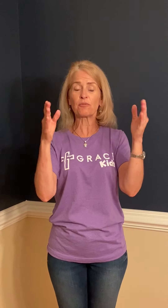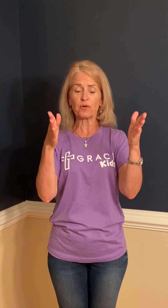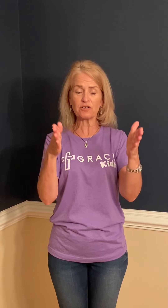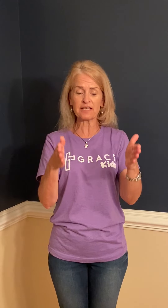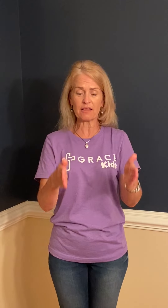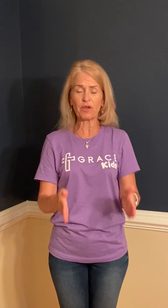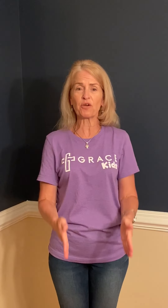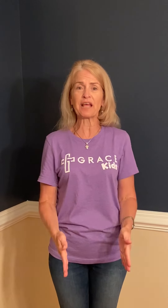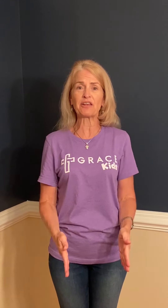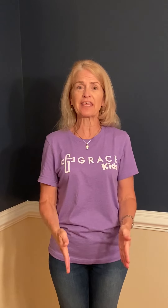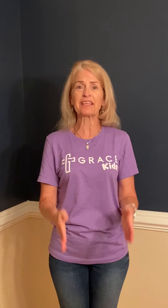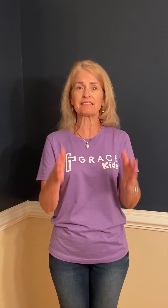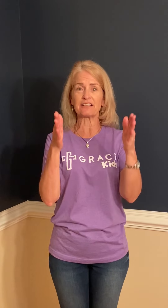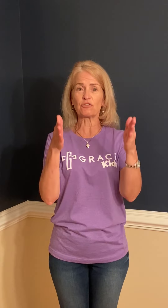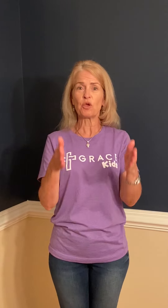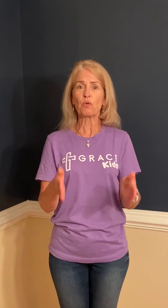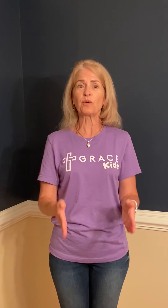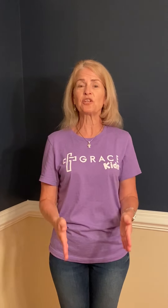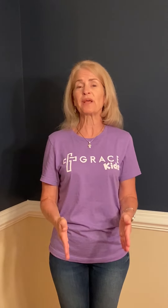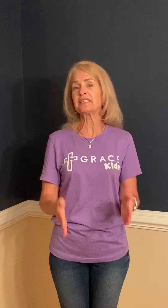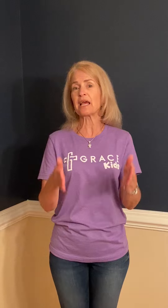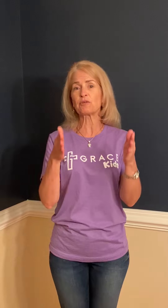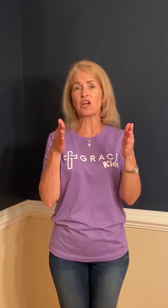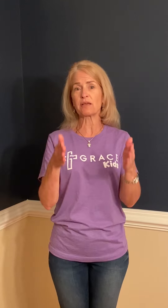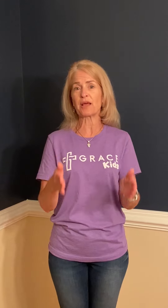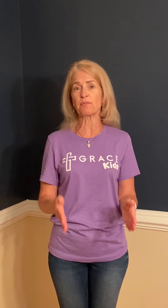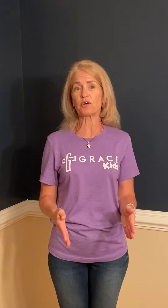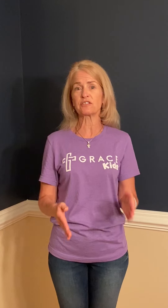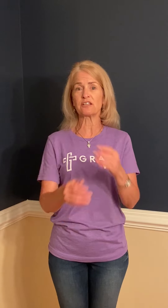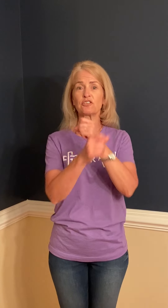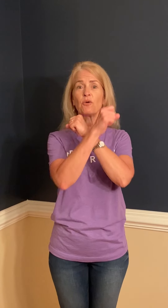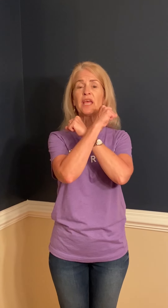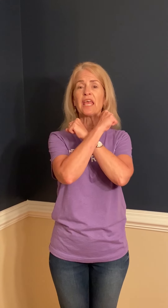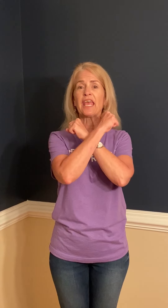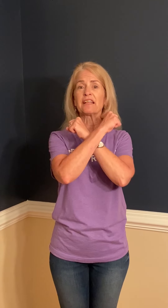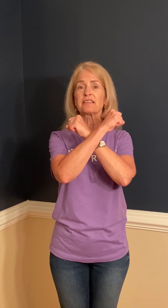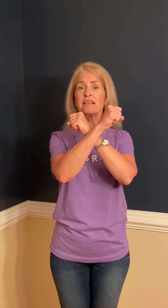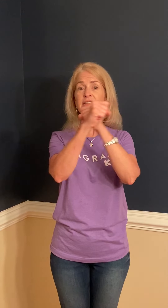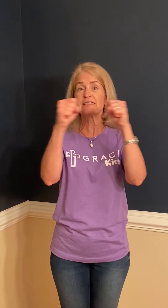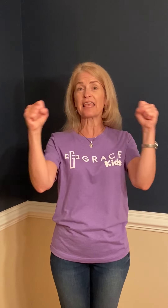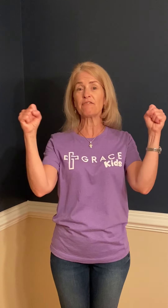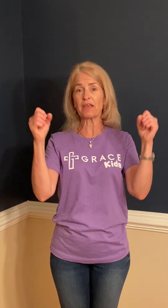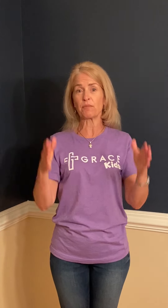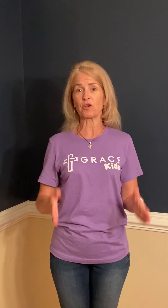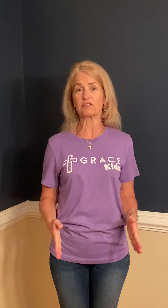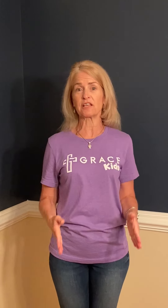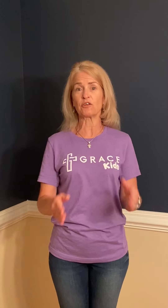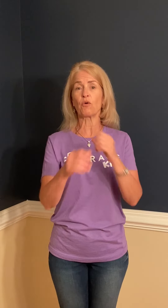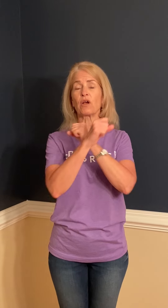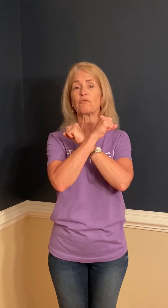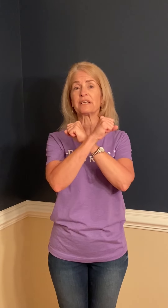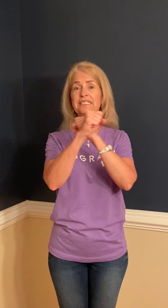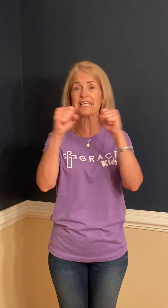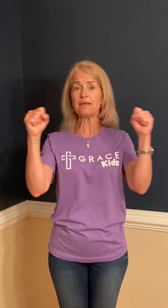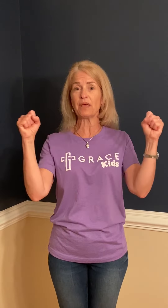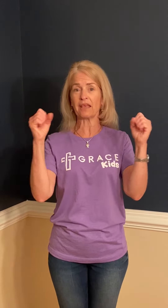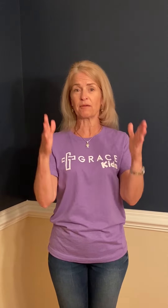the person then we go down like this that's what we do anytime we're talking about a person so it's a saving person or a redeeming